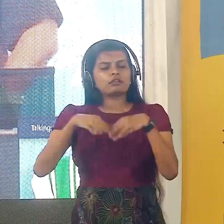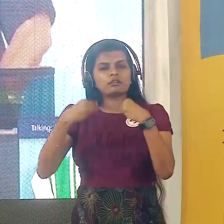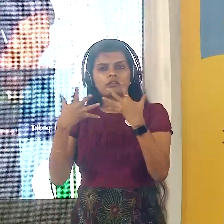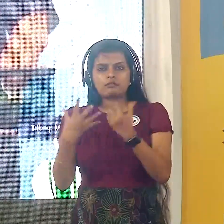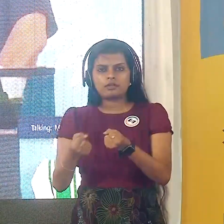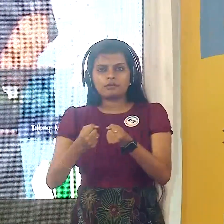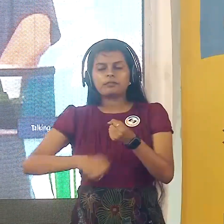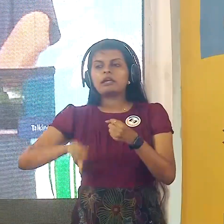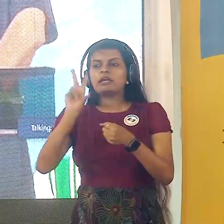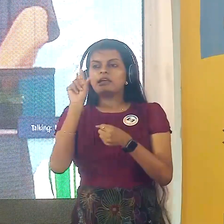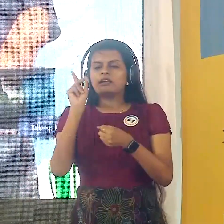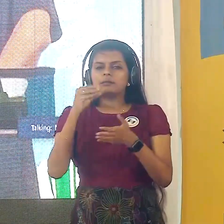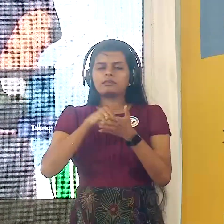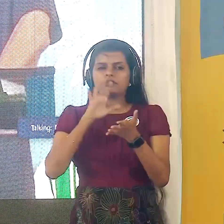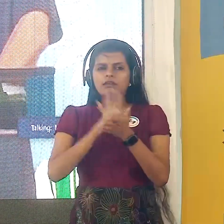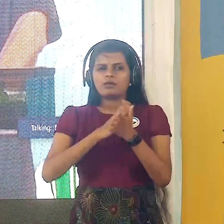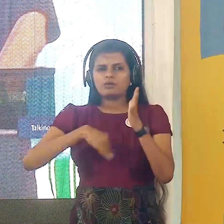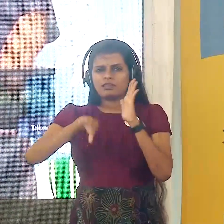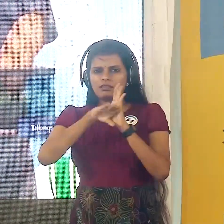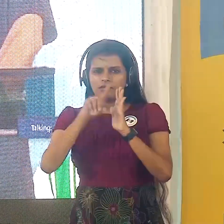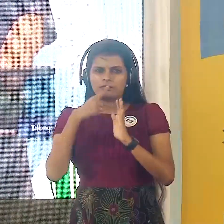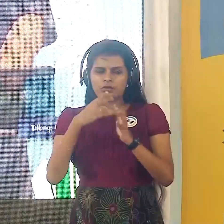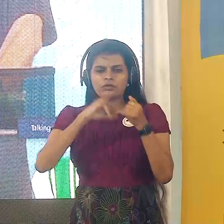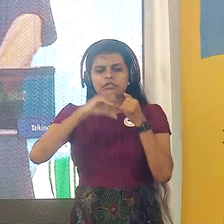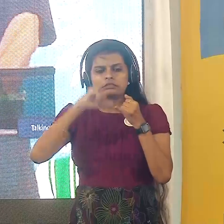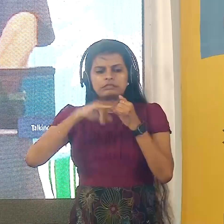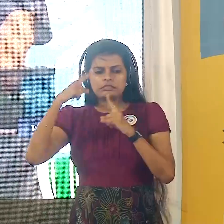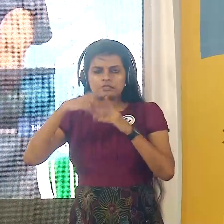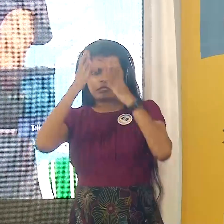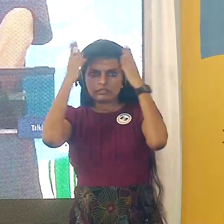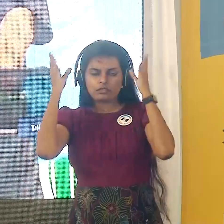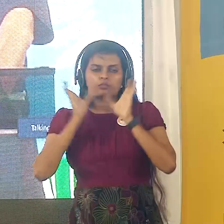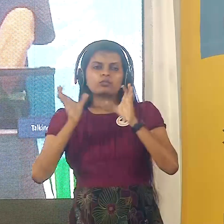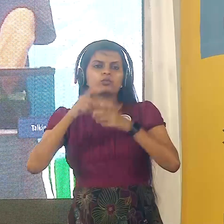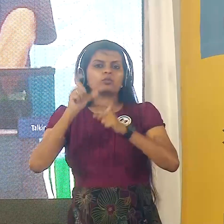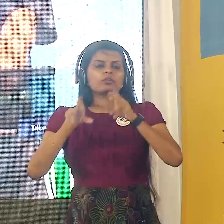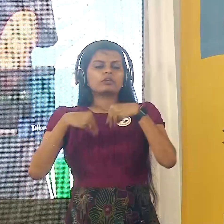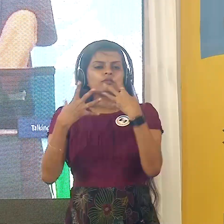the second phase of land distribution to people of the scheduled castes and tribes. Since